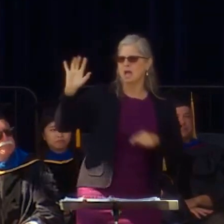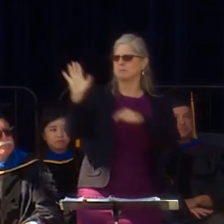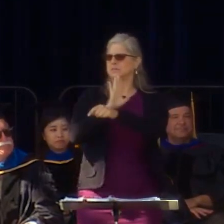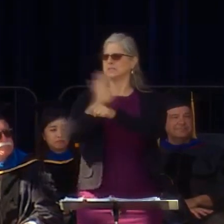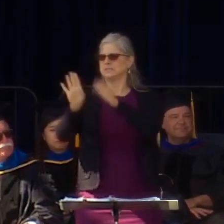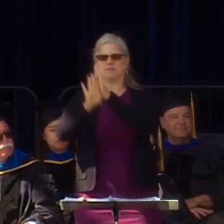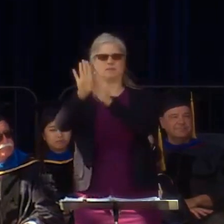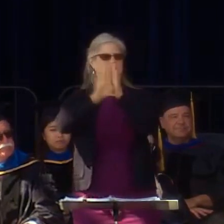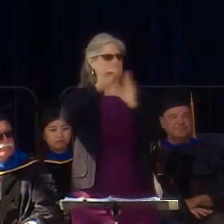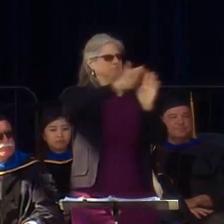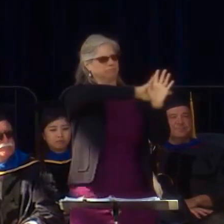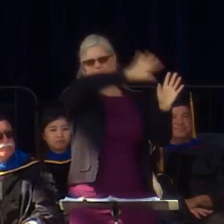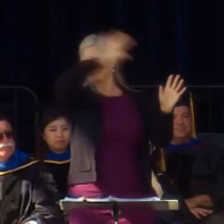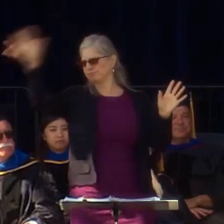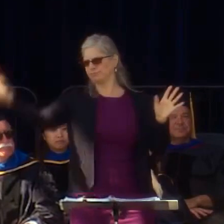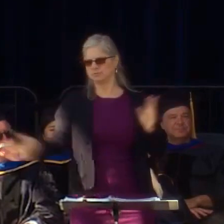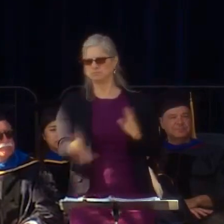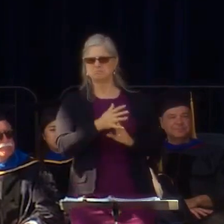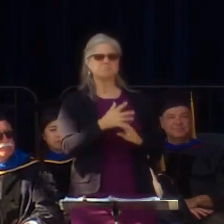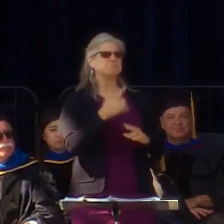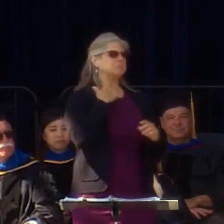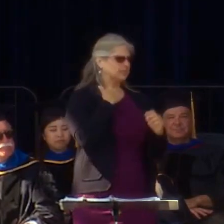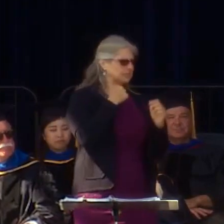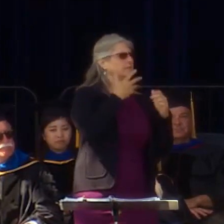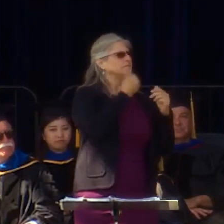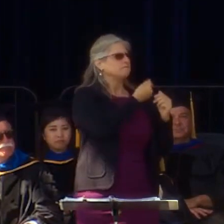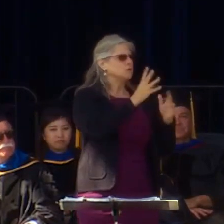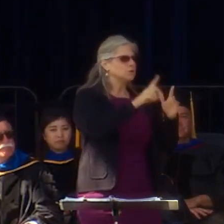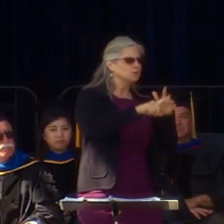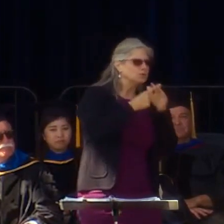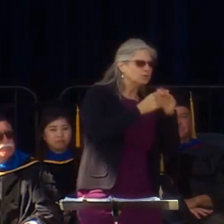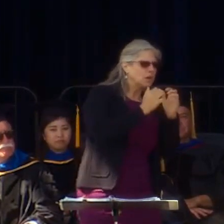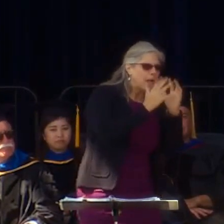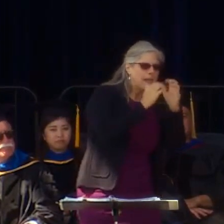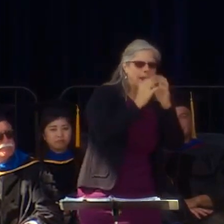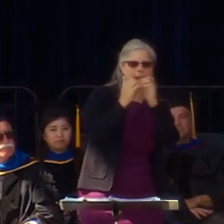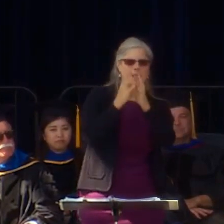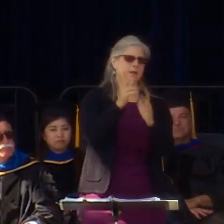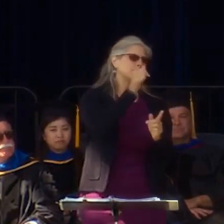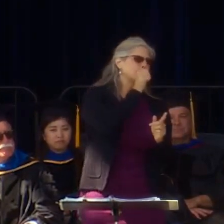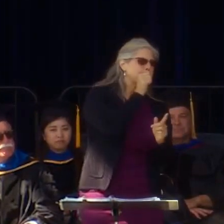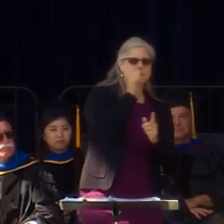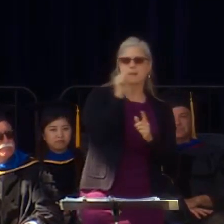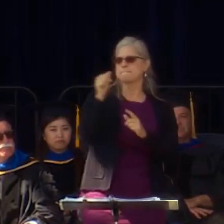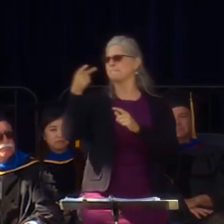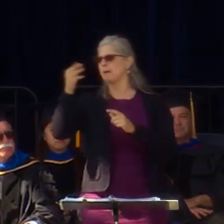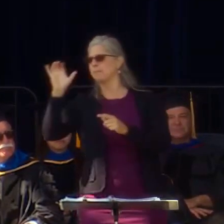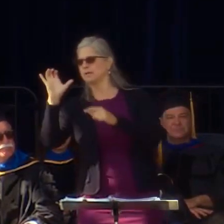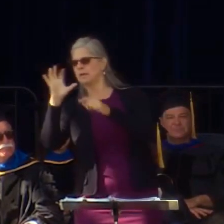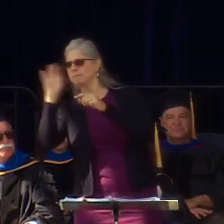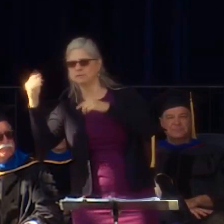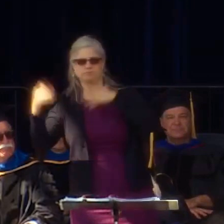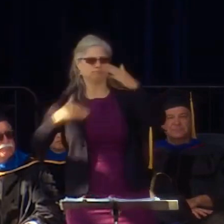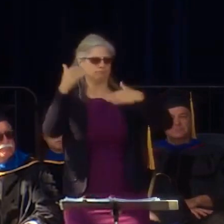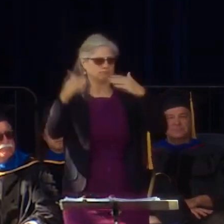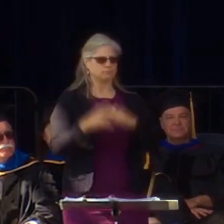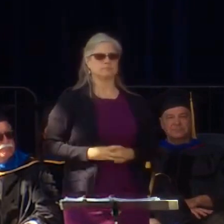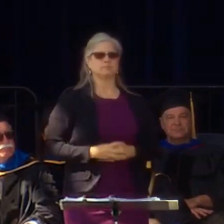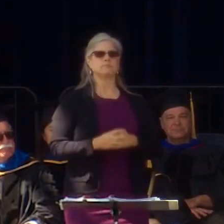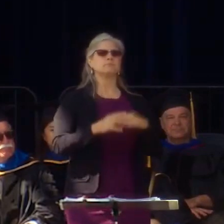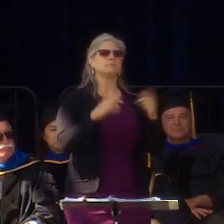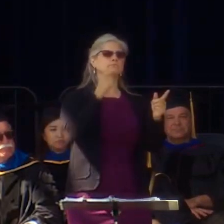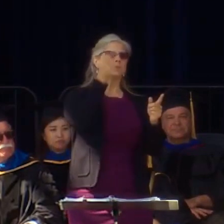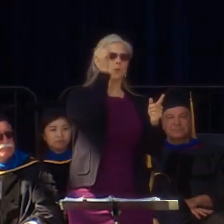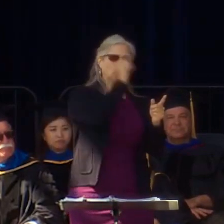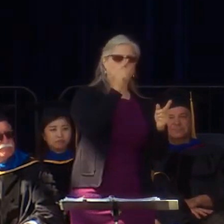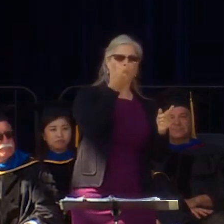business development at a few startups and private and public companies. After spending time at Google